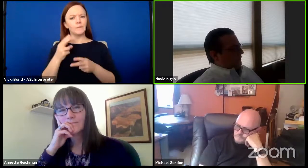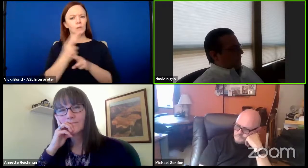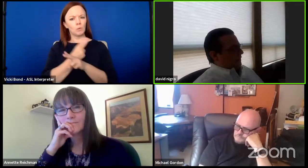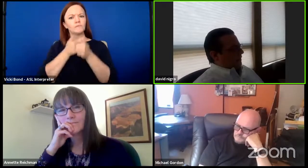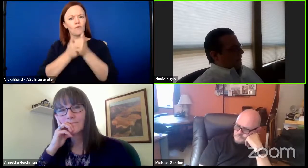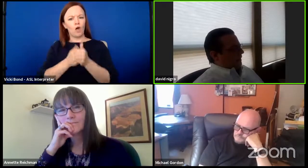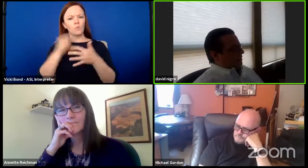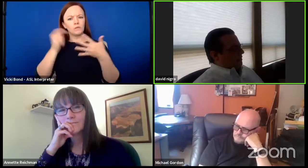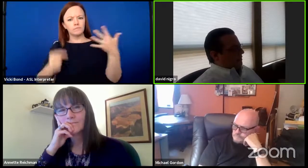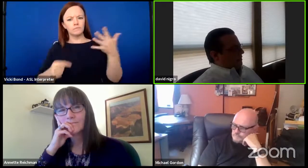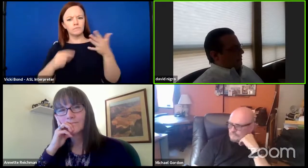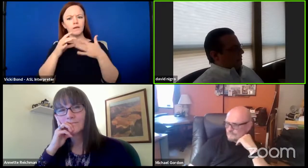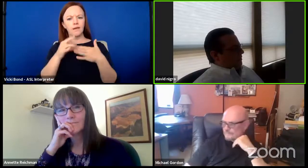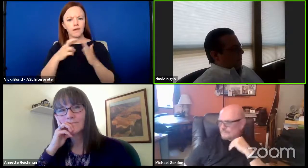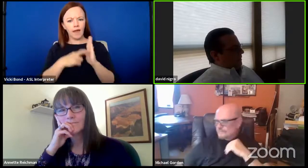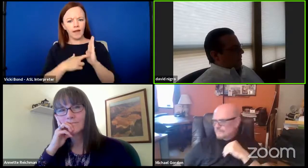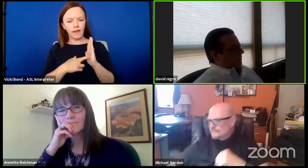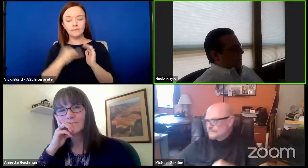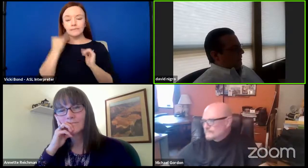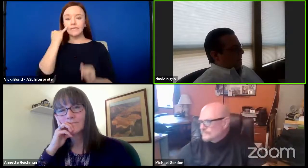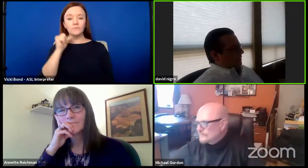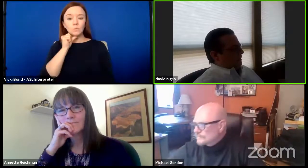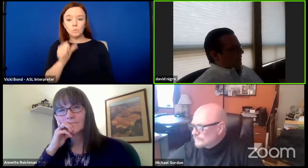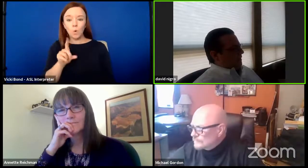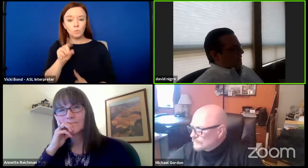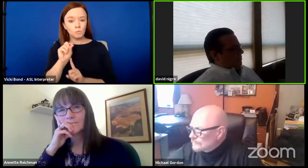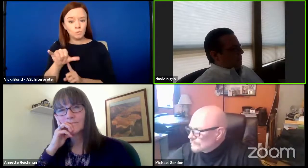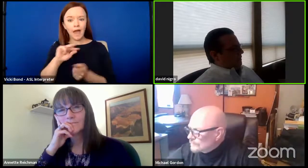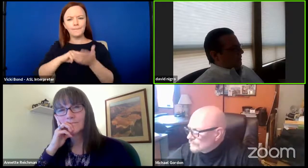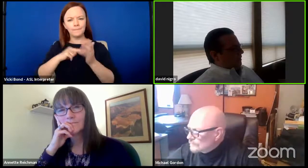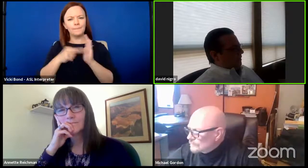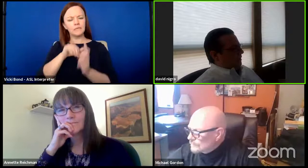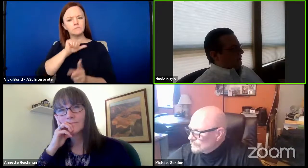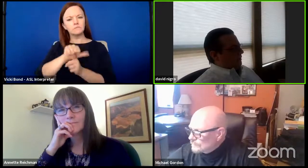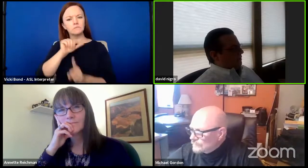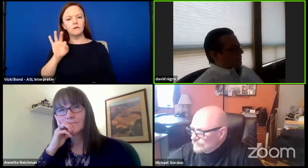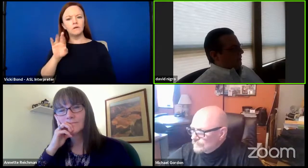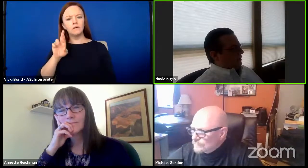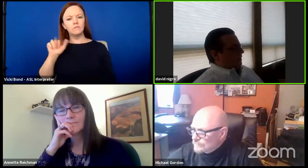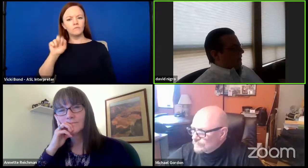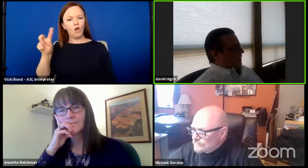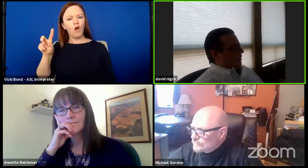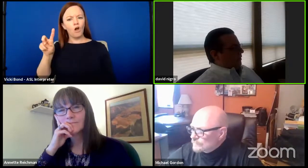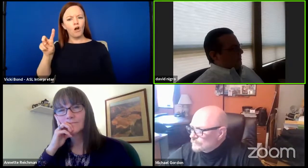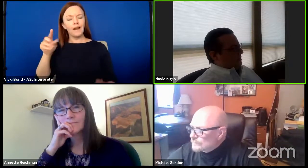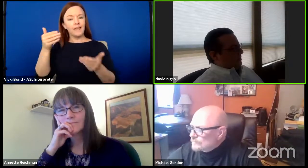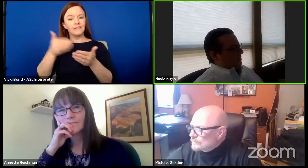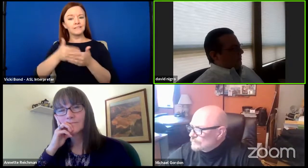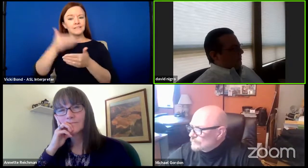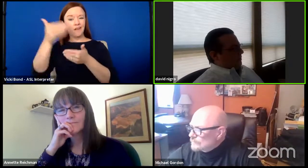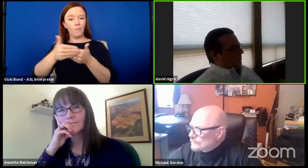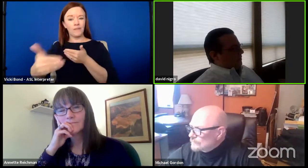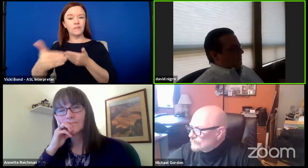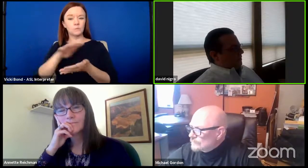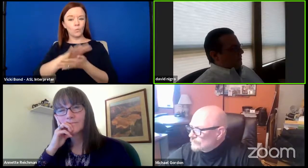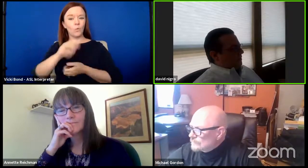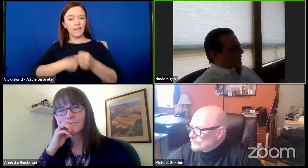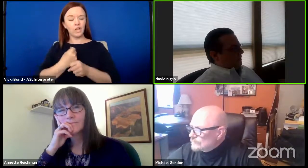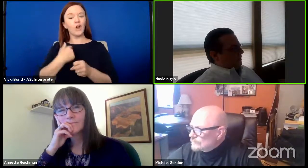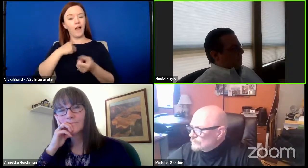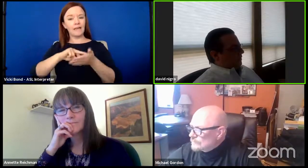guidelines. Not doing so is arguably fraud, and in the coming school year, I intend to expose how ASDB's operations